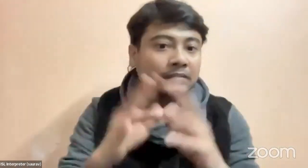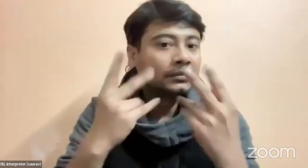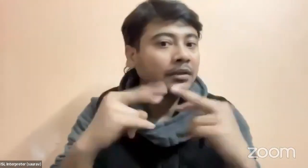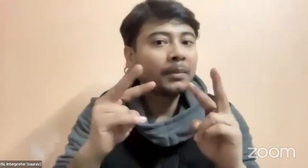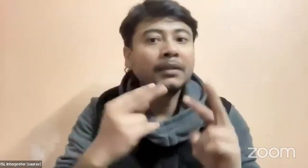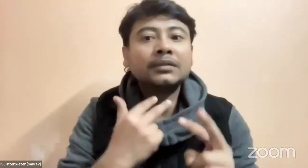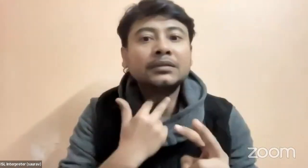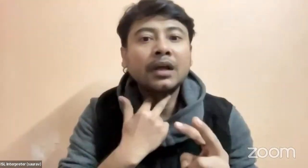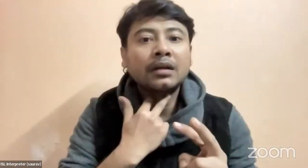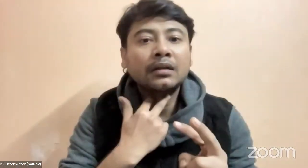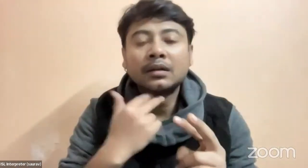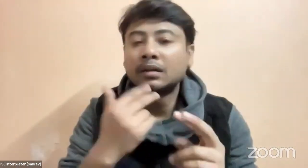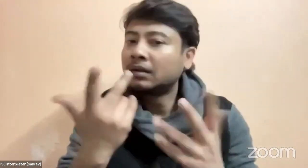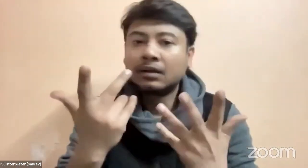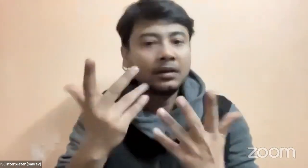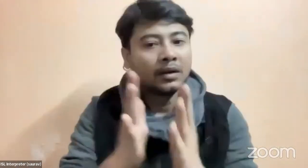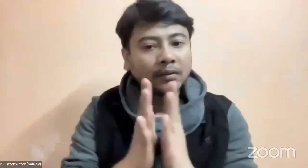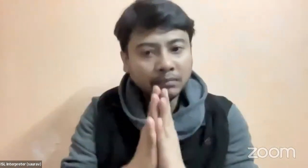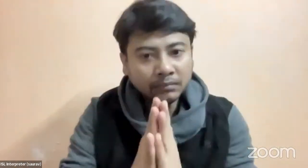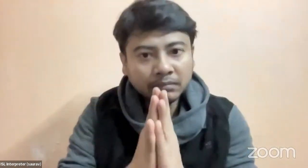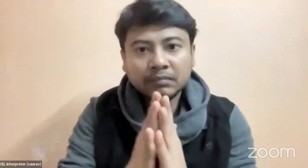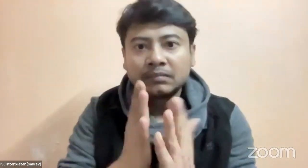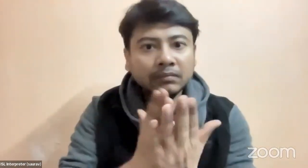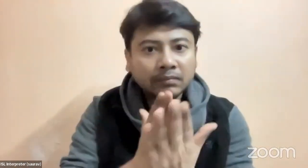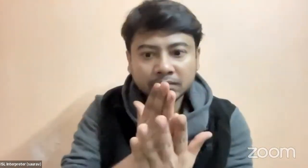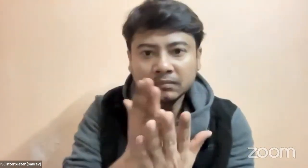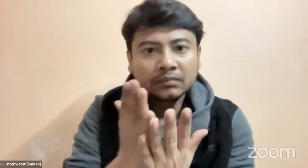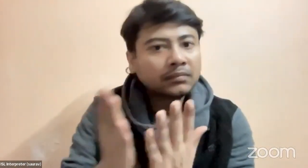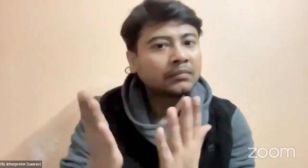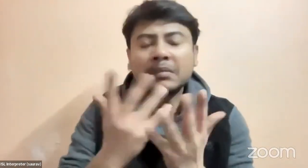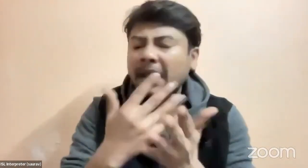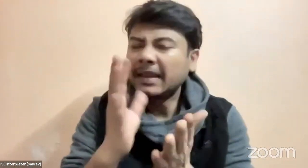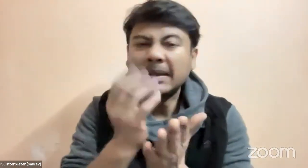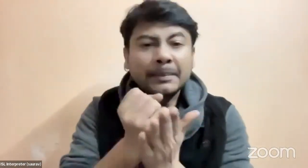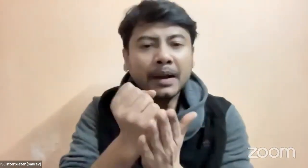Please tell us, how can we deliver? How can they be delivered?